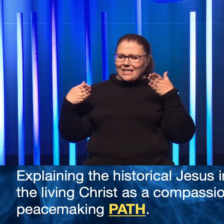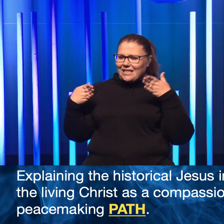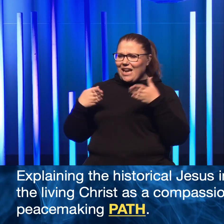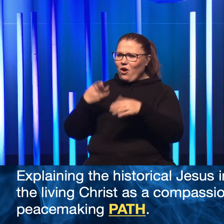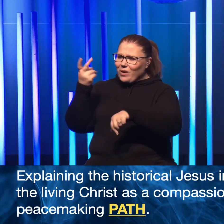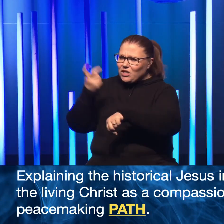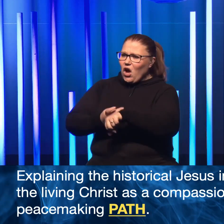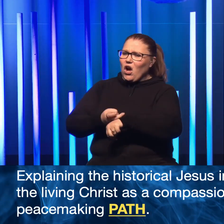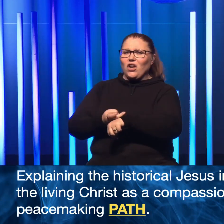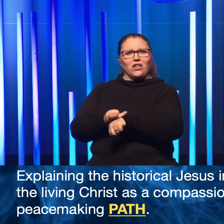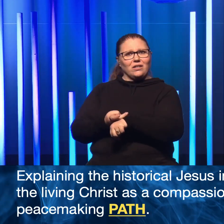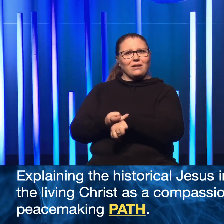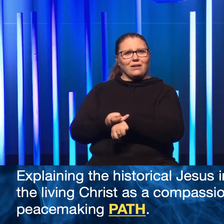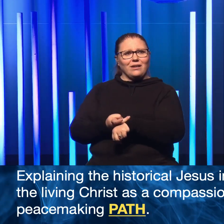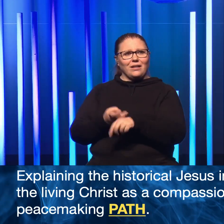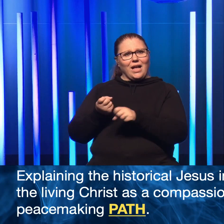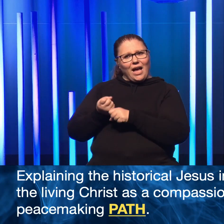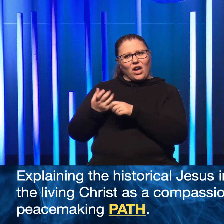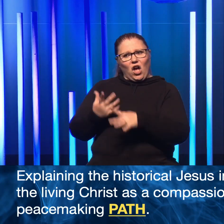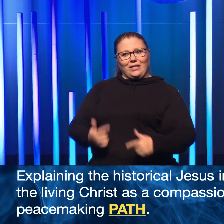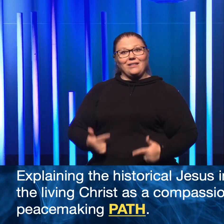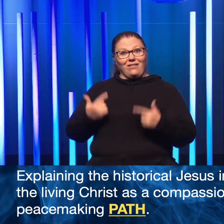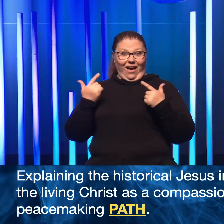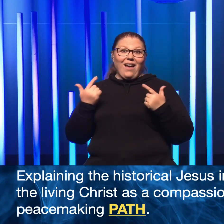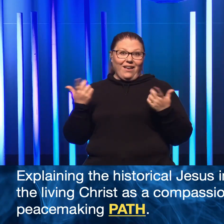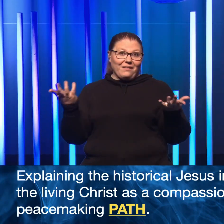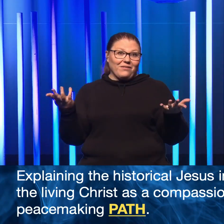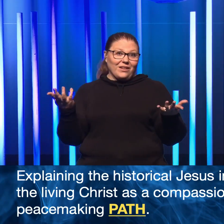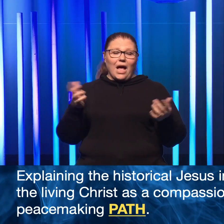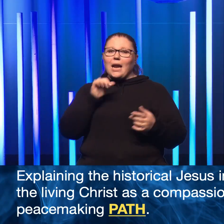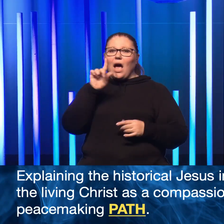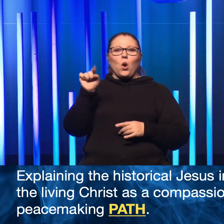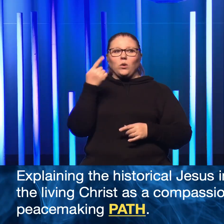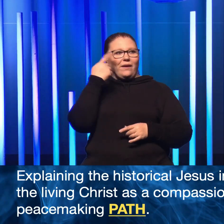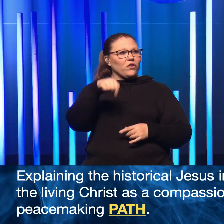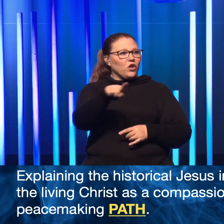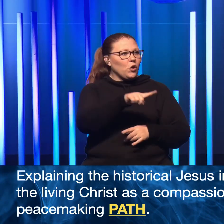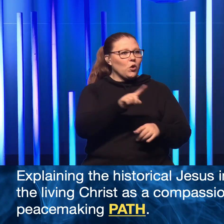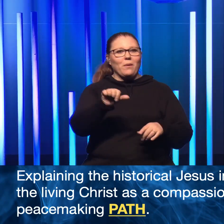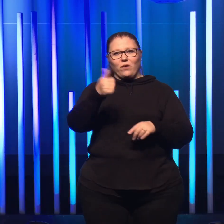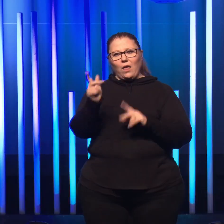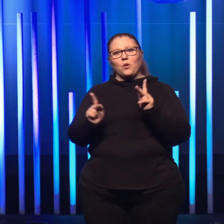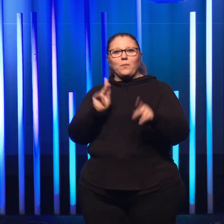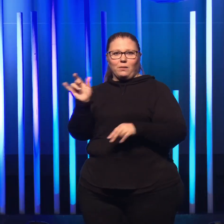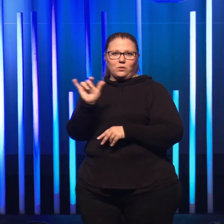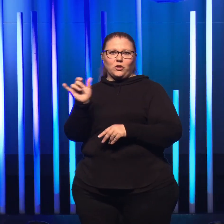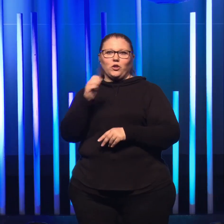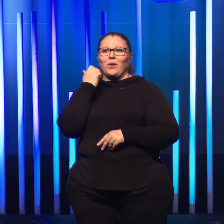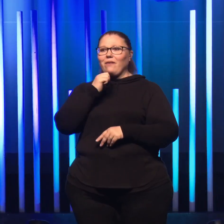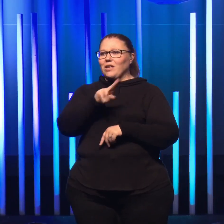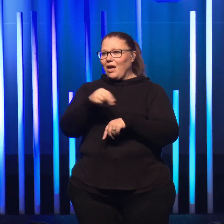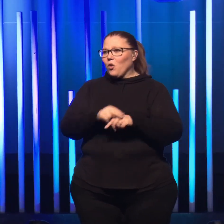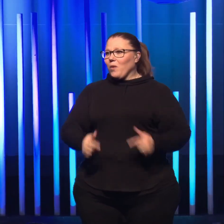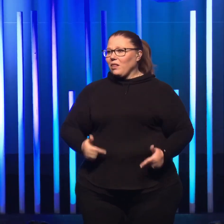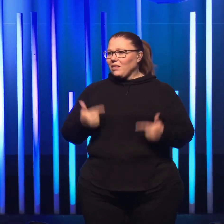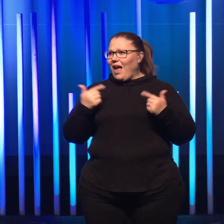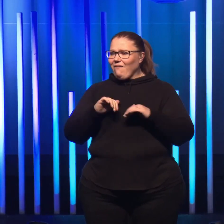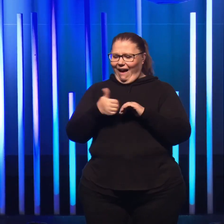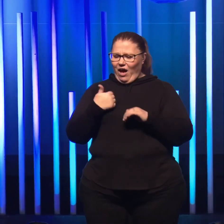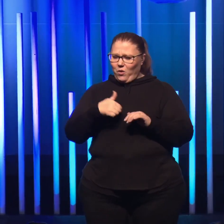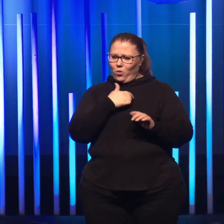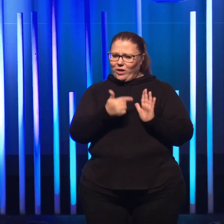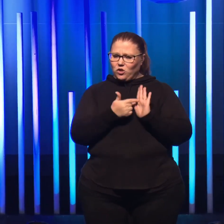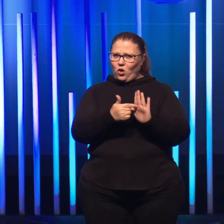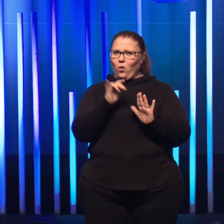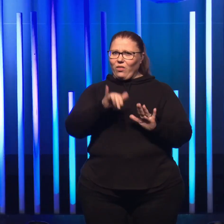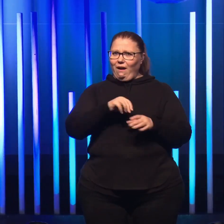it's hard, it's difficult. It leads to life, though, not just for you, but for others. So in your everyday normal life, how do we live this